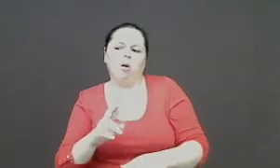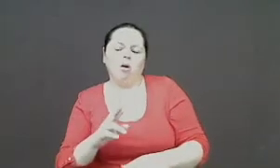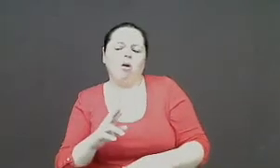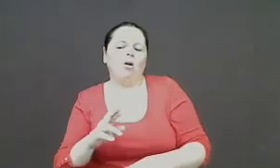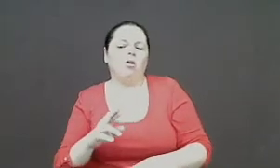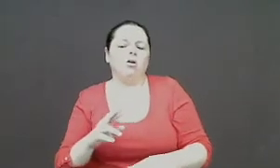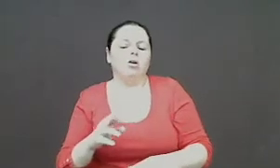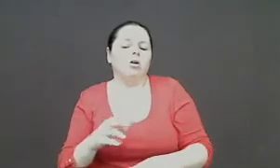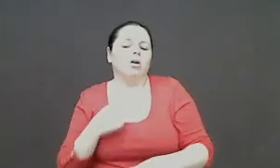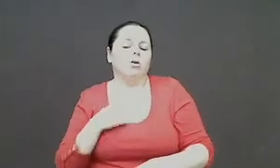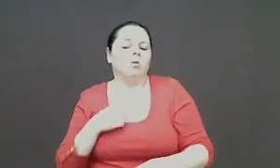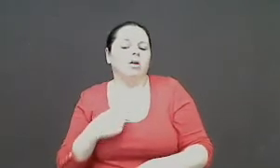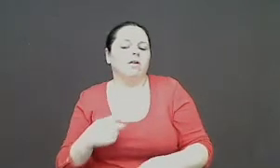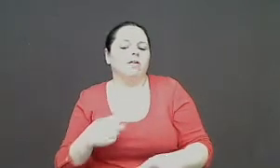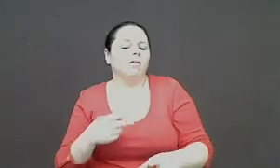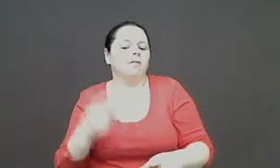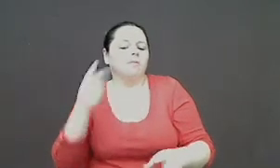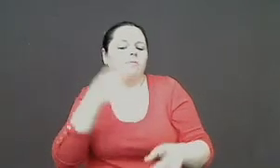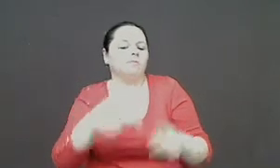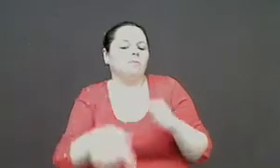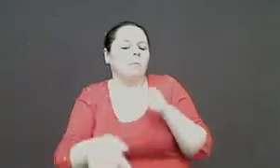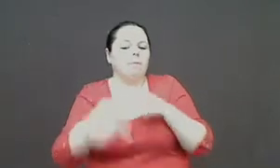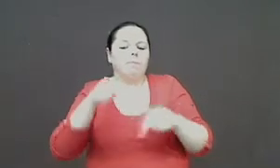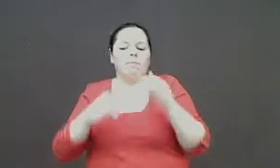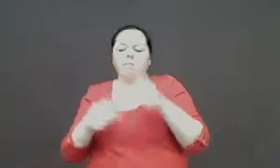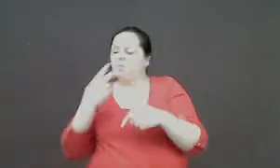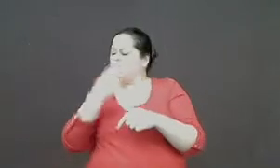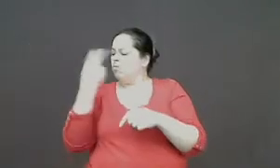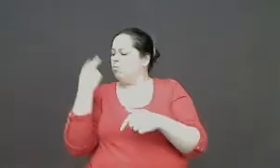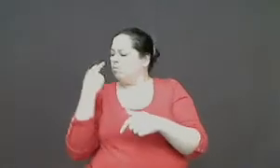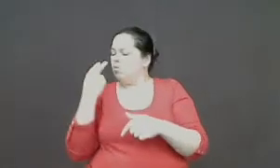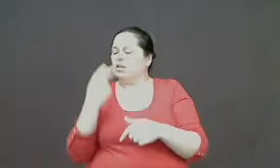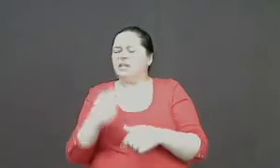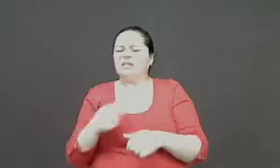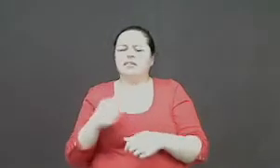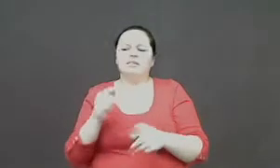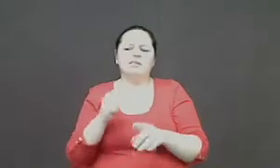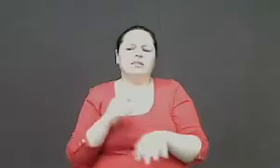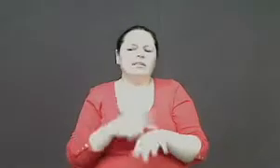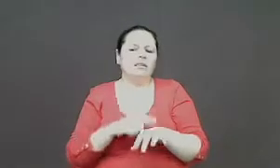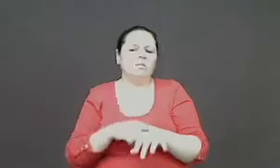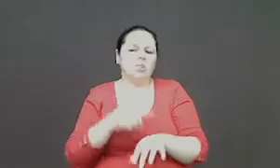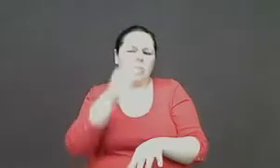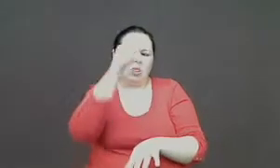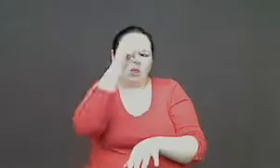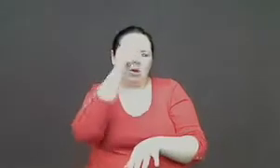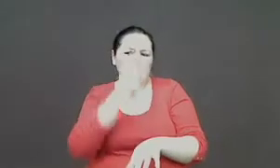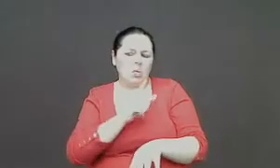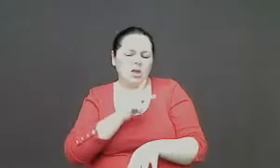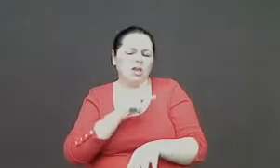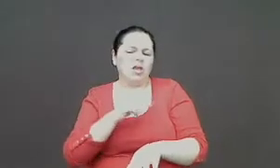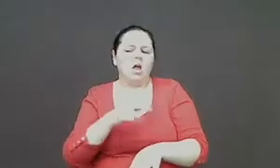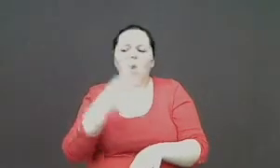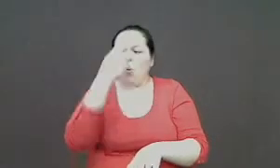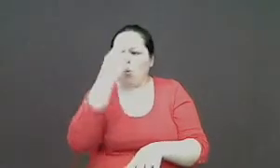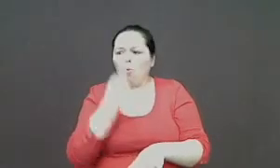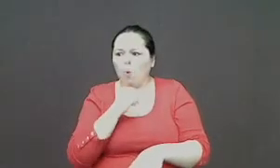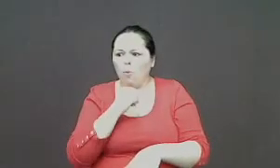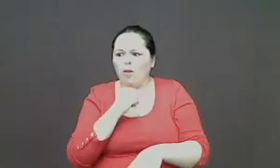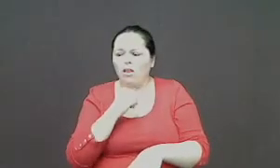this back at least to the time of the Greeks, probably even further. But in classical times, Greek and Roman times,